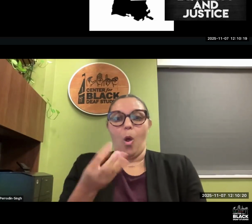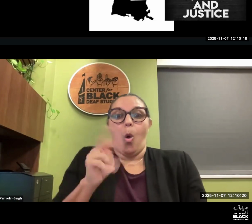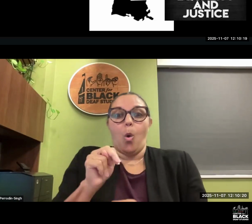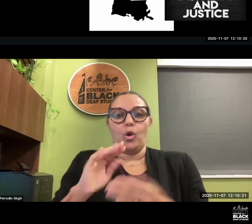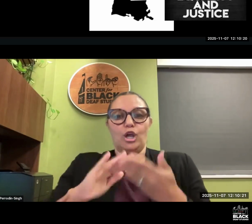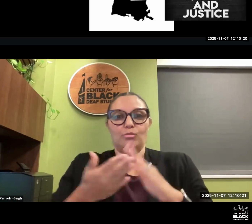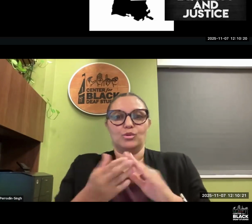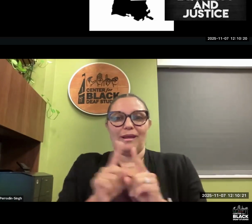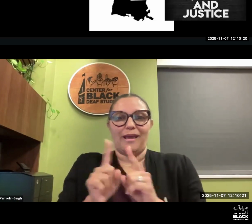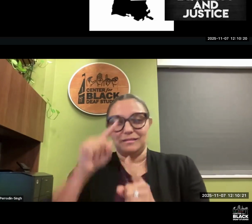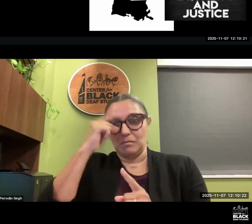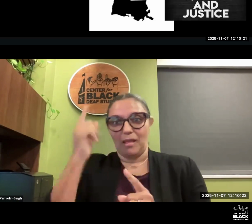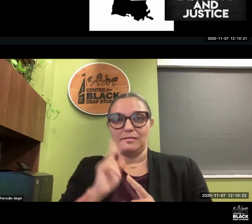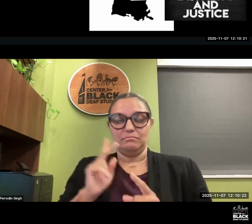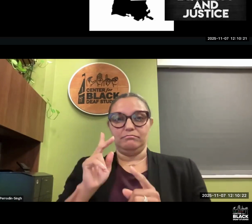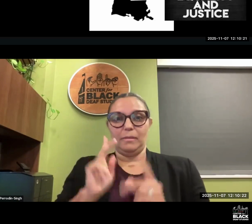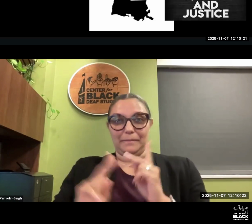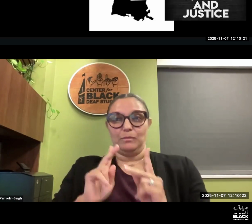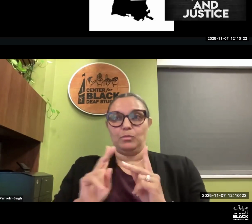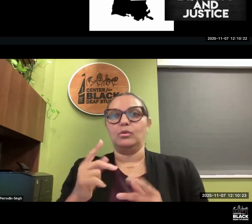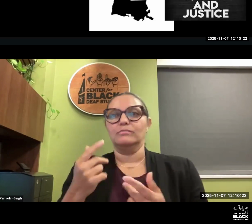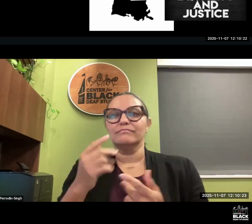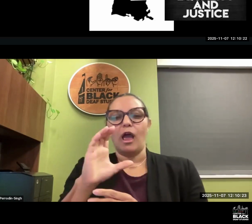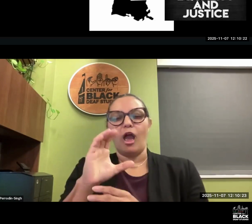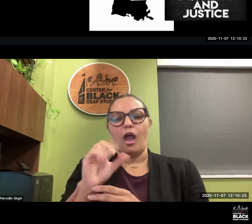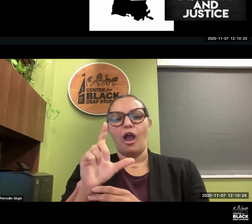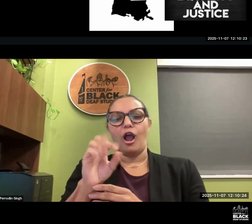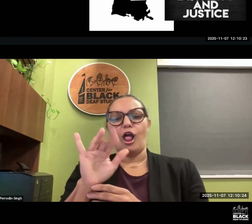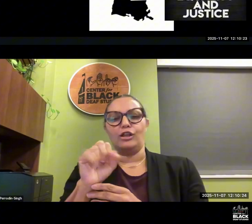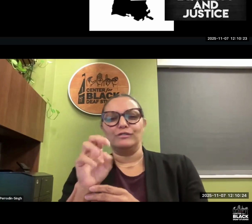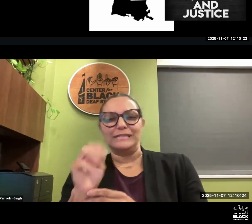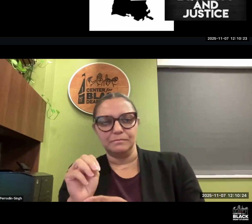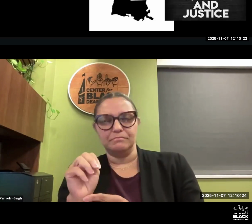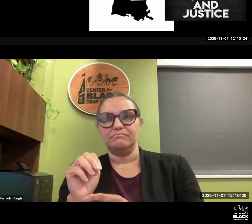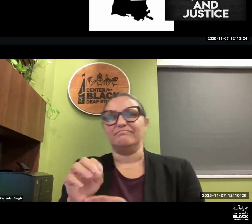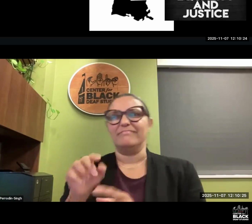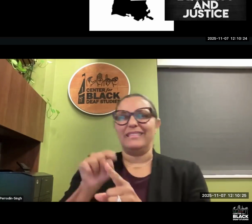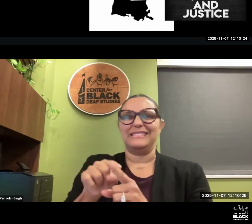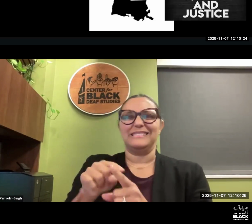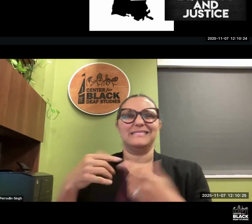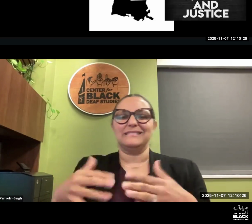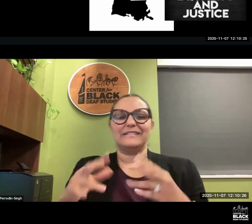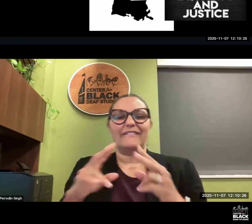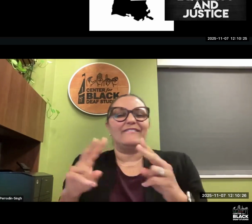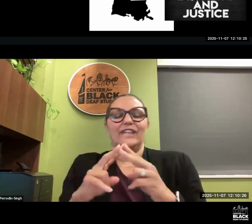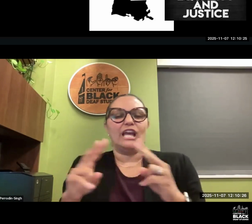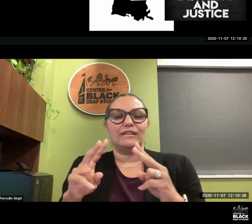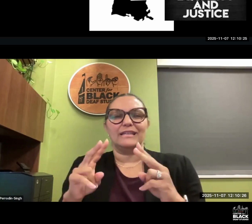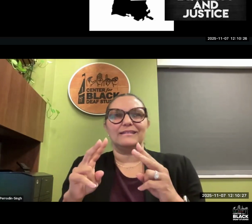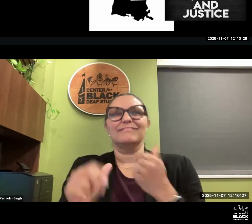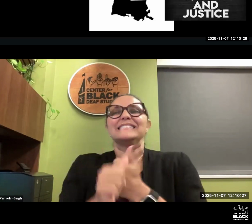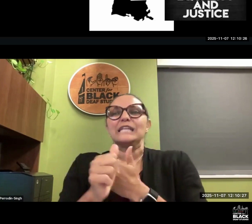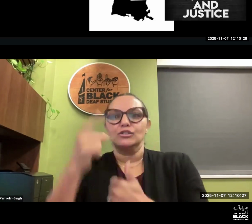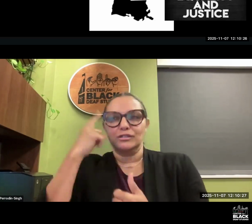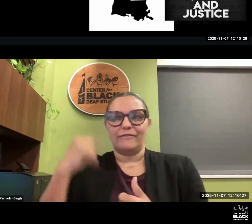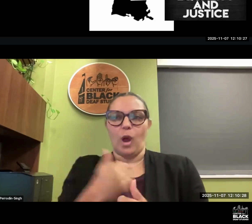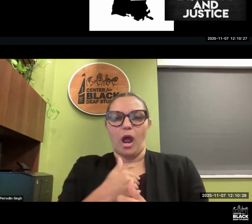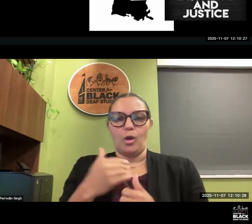Slavery, racism, and even within our own communities, the Black communities,